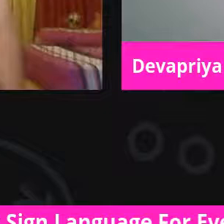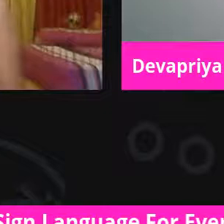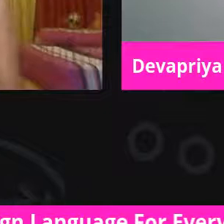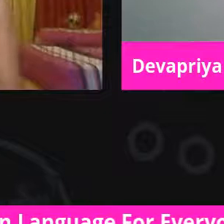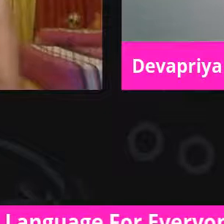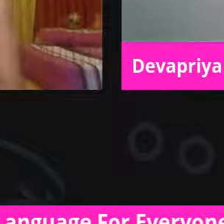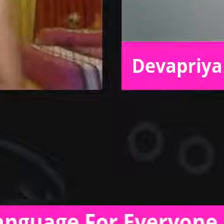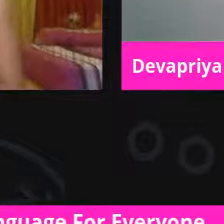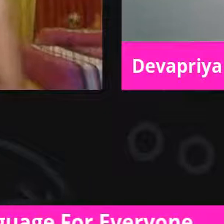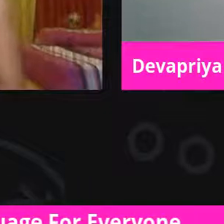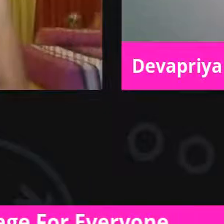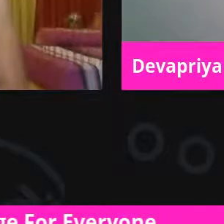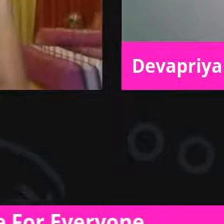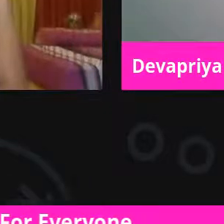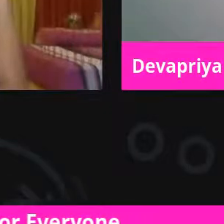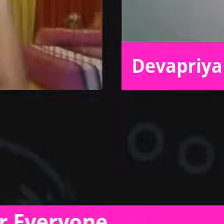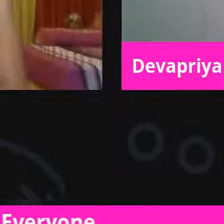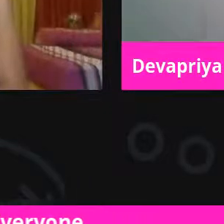off. I'm Ranjini.